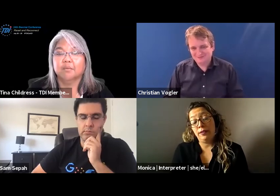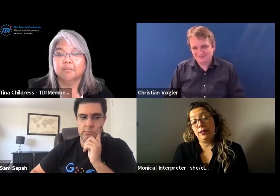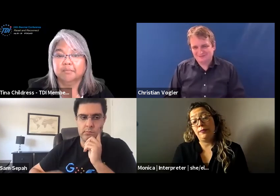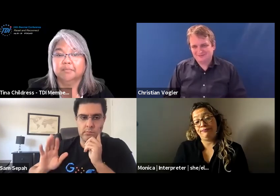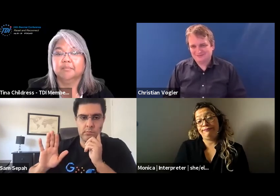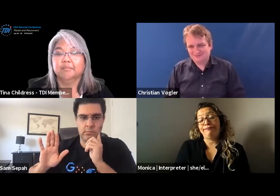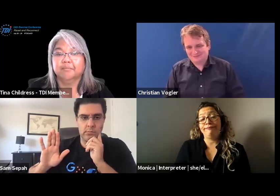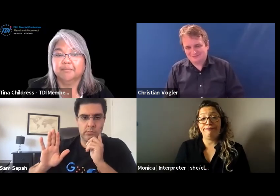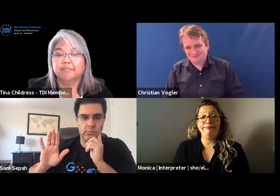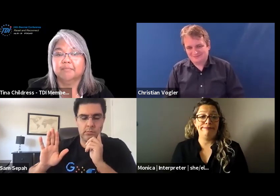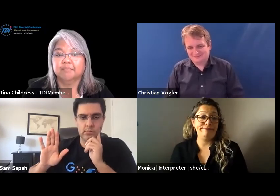support better language.